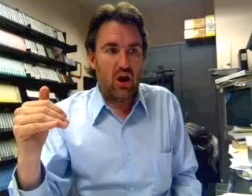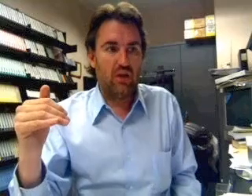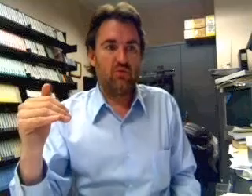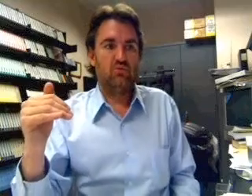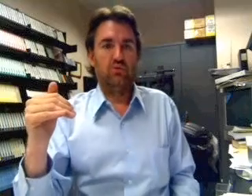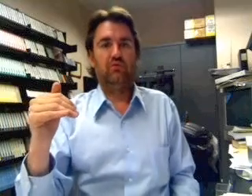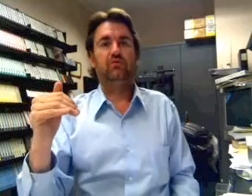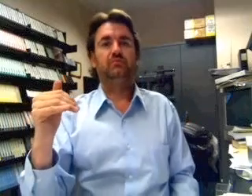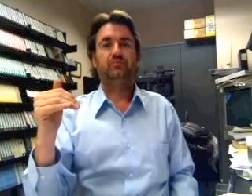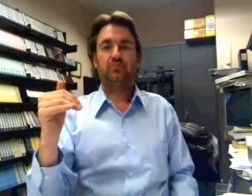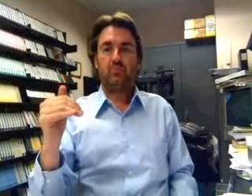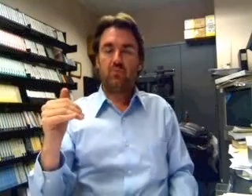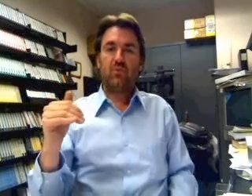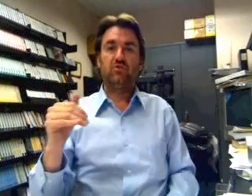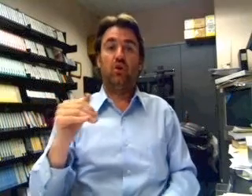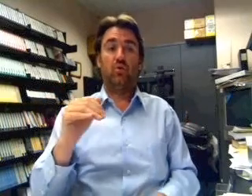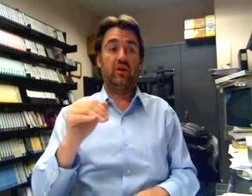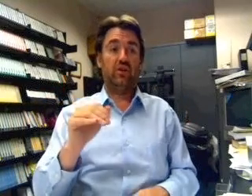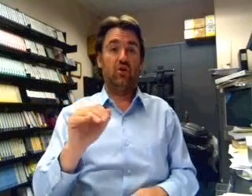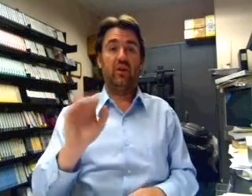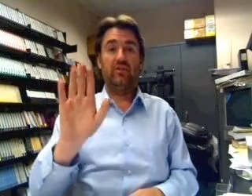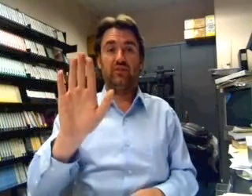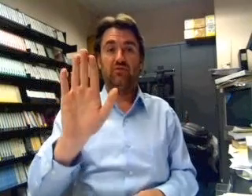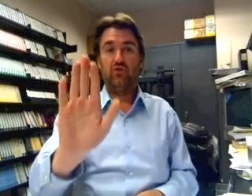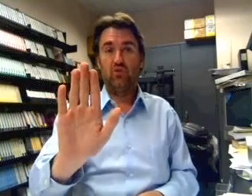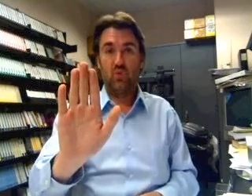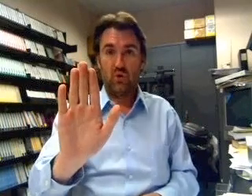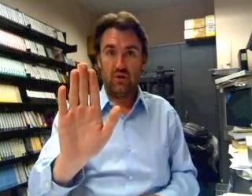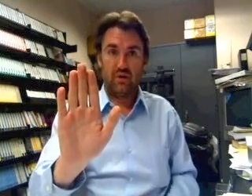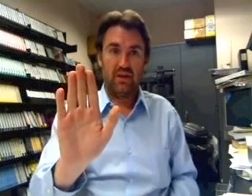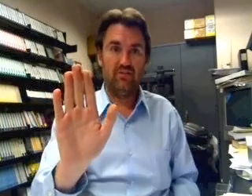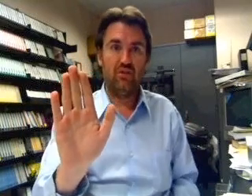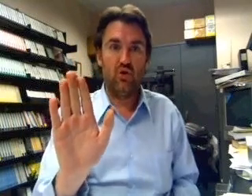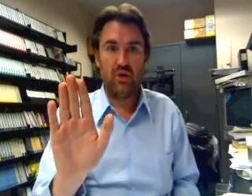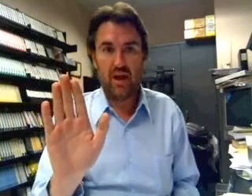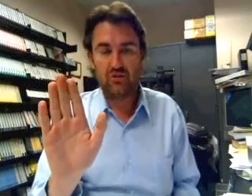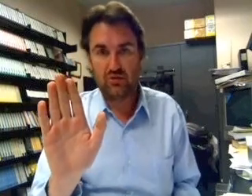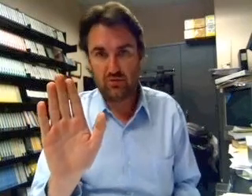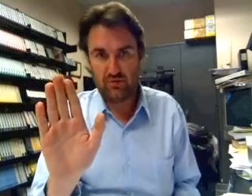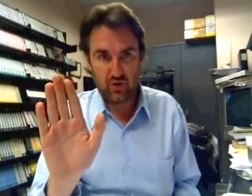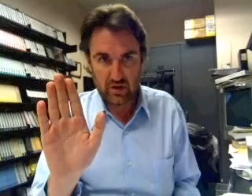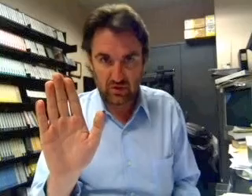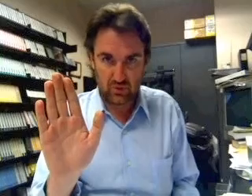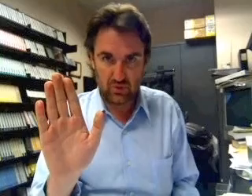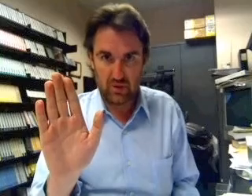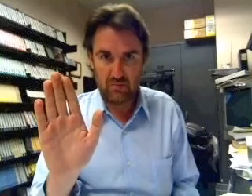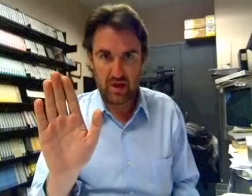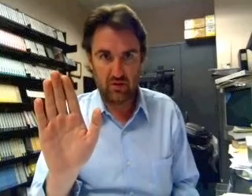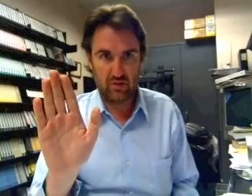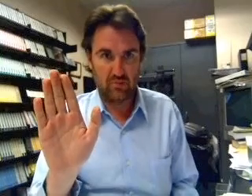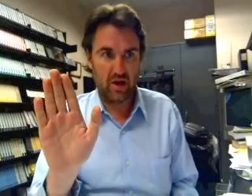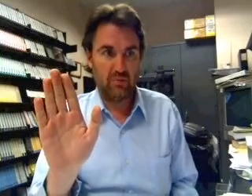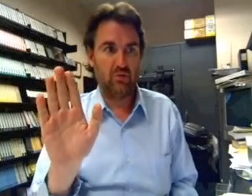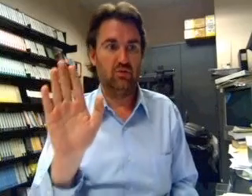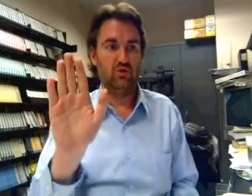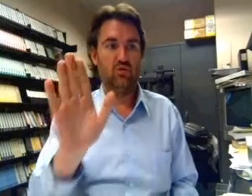on the roof. So we're going to go like this for your, even though it actually is referring to a male in the Bible,